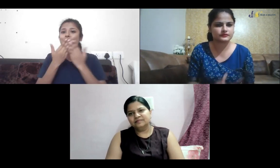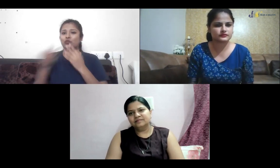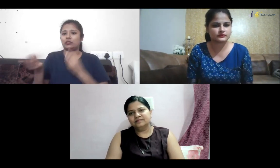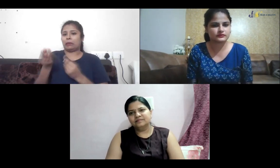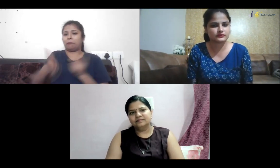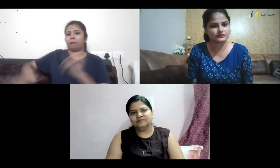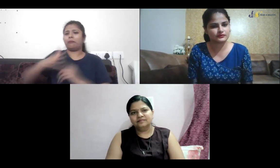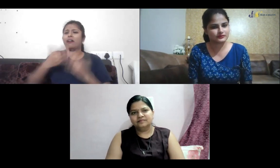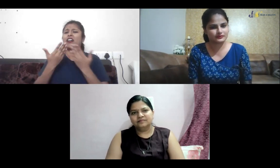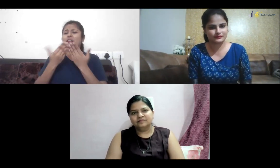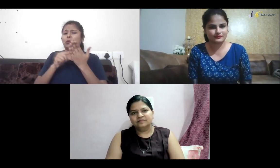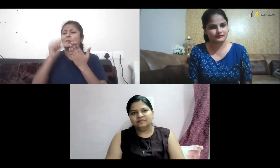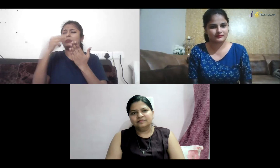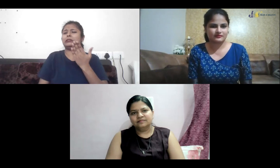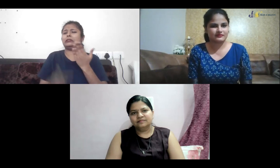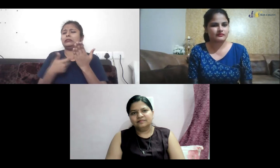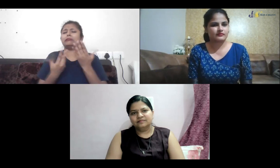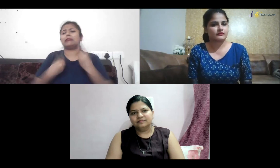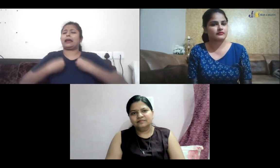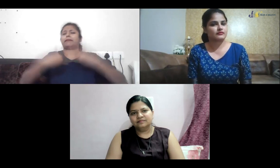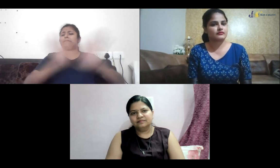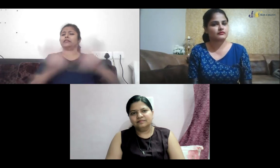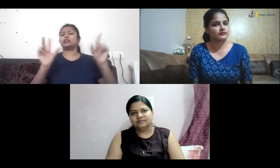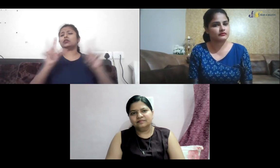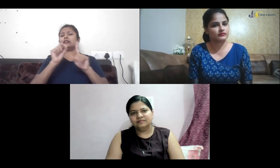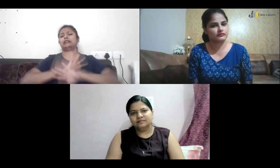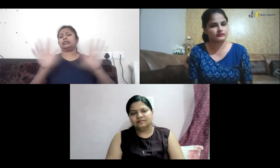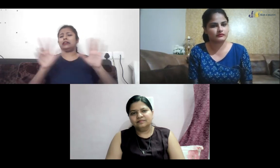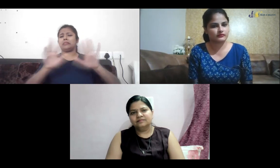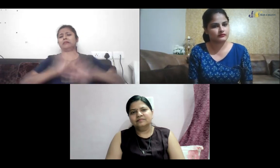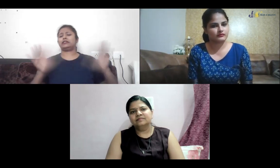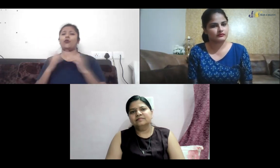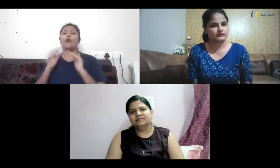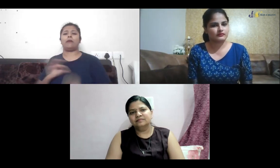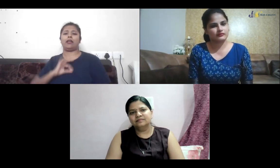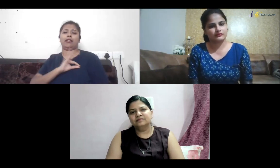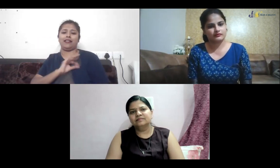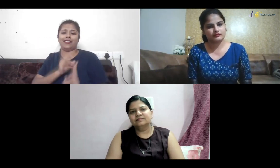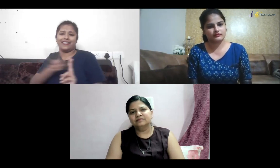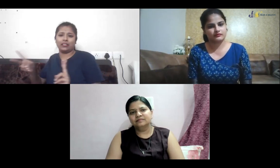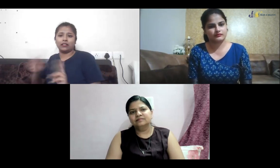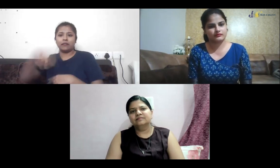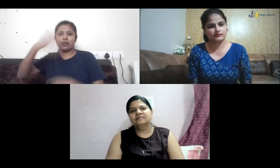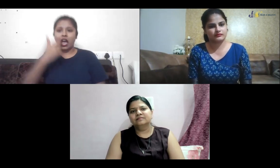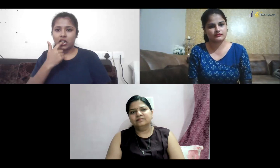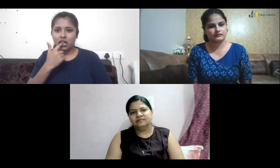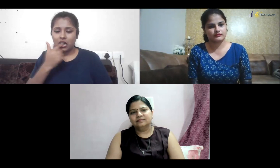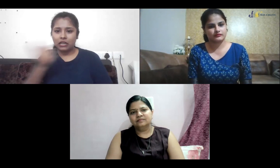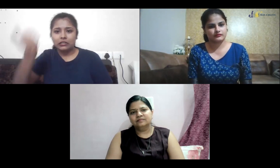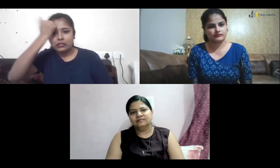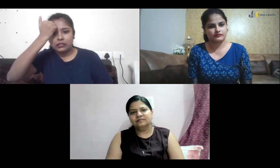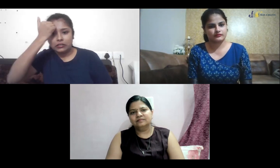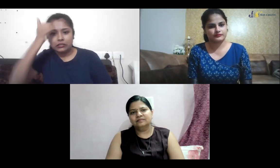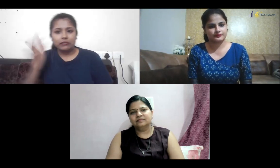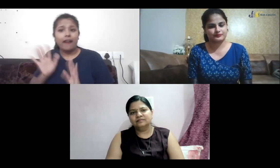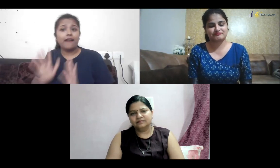jobs? I have seen many in the society. Yeah, they said "Okay, education is not useful. This is I have enough for it. I want